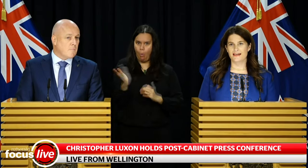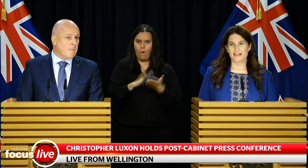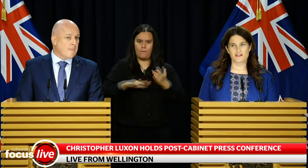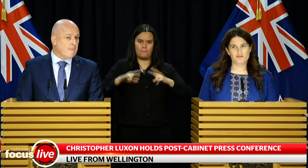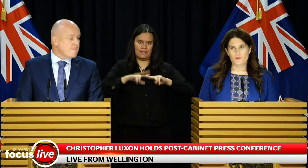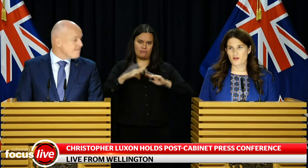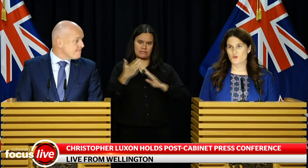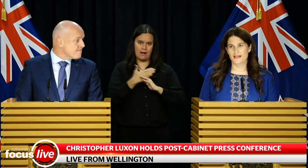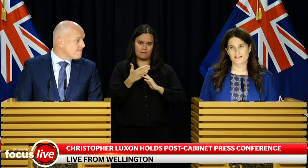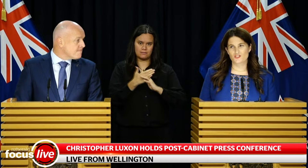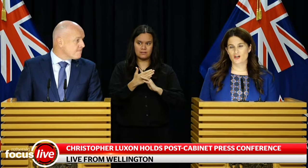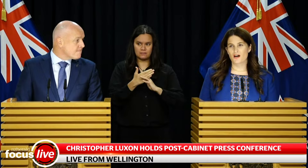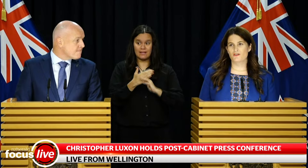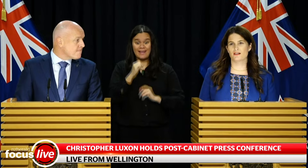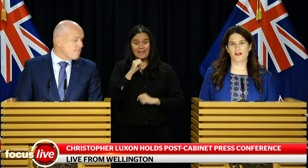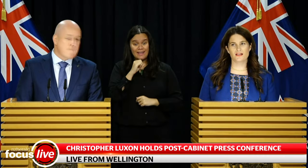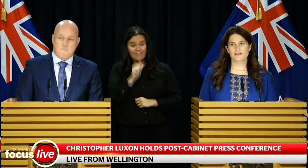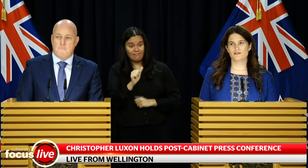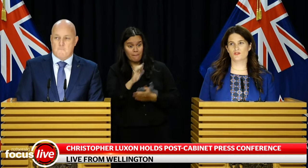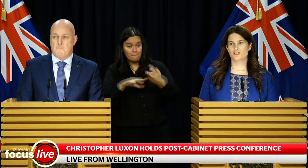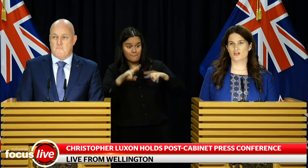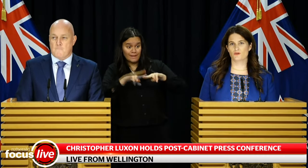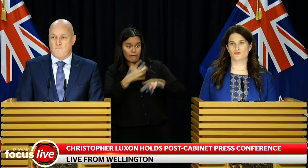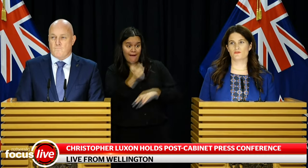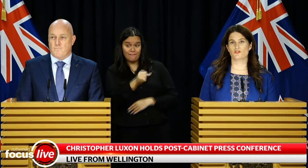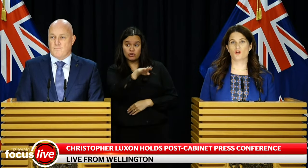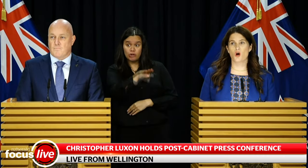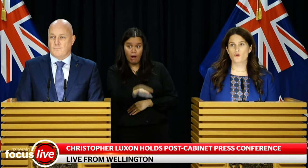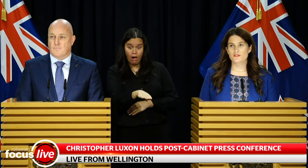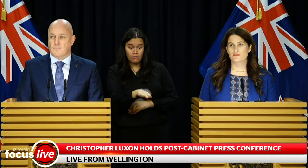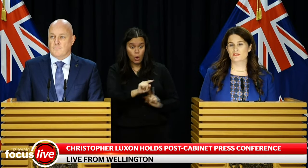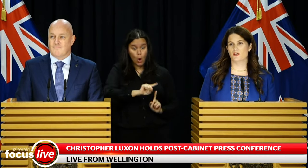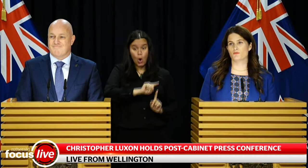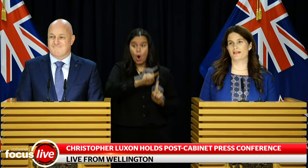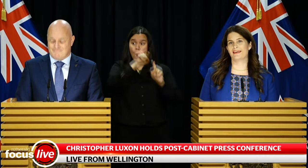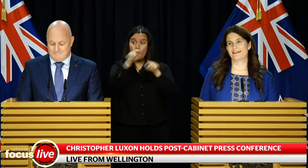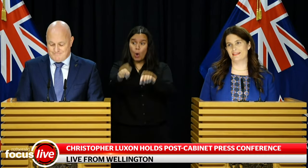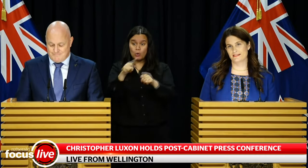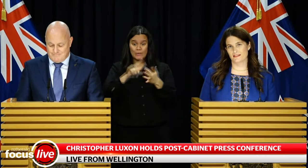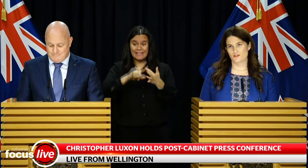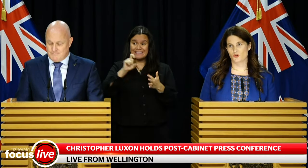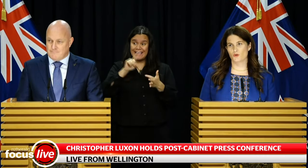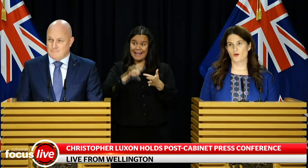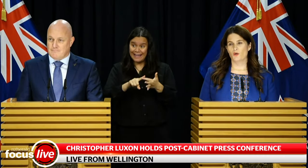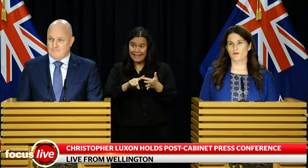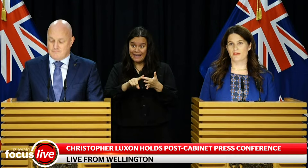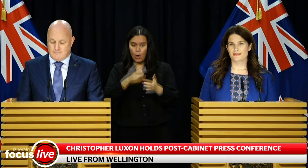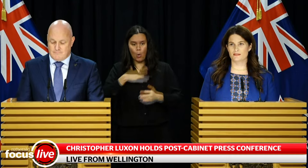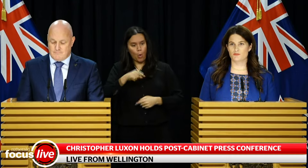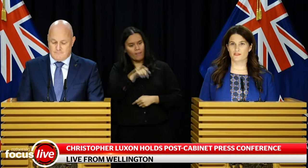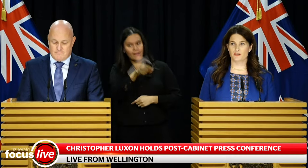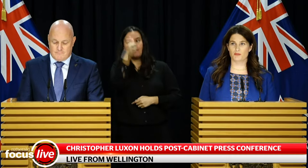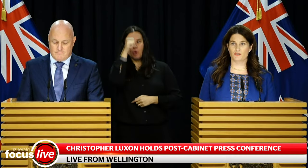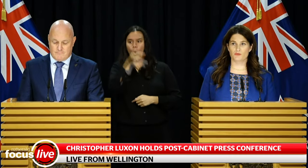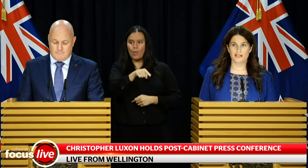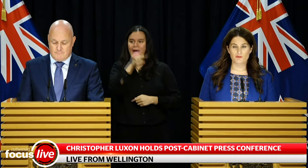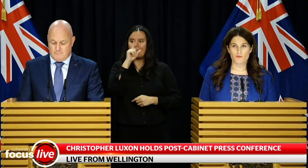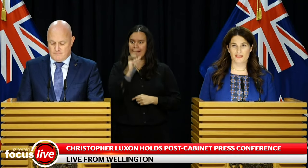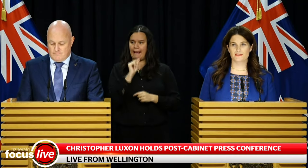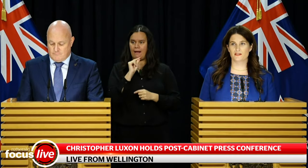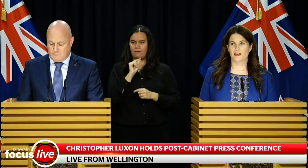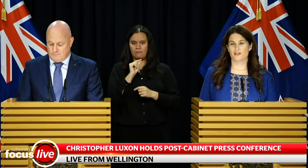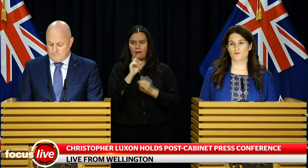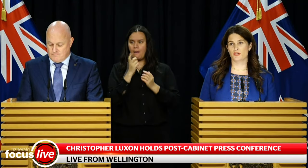that everyone who has a child in a licensed early childhood service knows their entitlement and gets it. So we've asked them to think about a